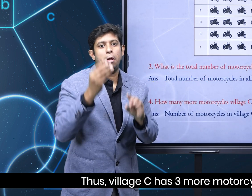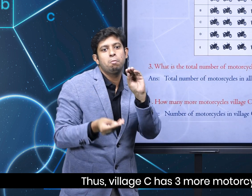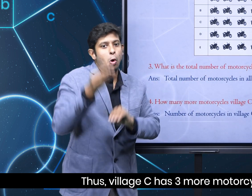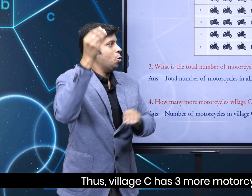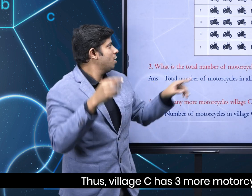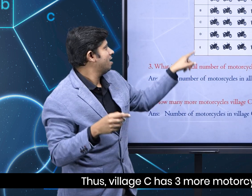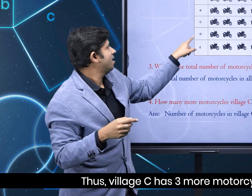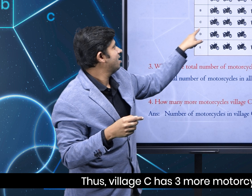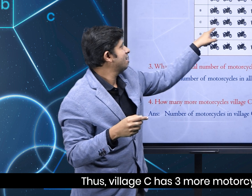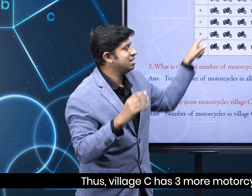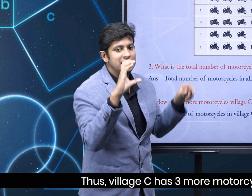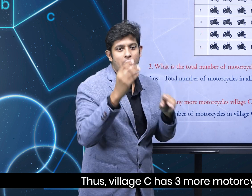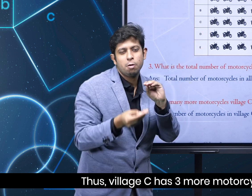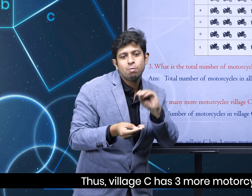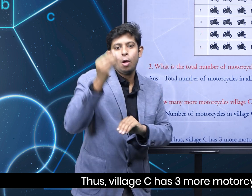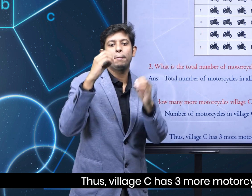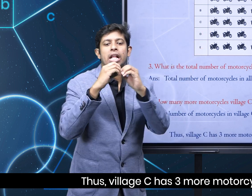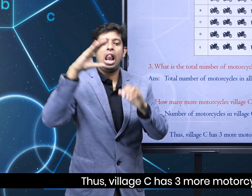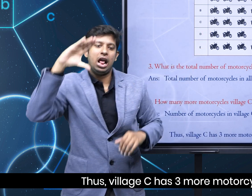Thus, village C has 3 more motorcycles than village B.